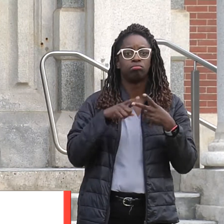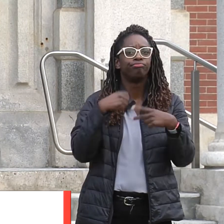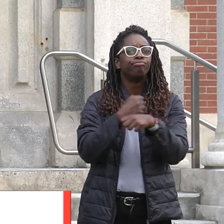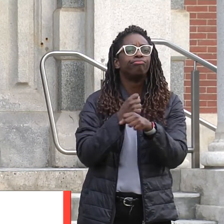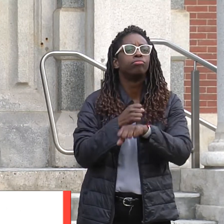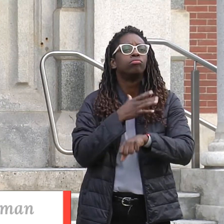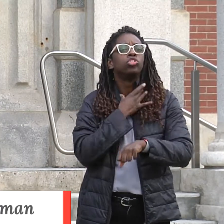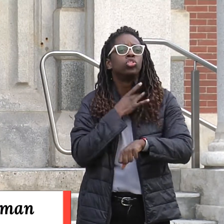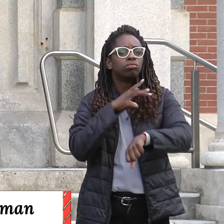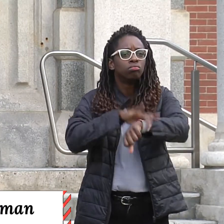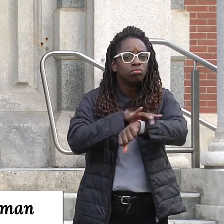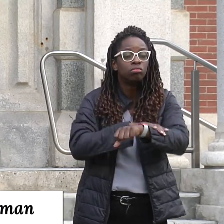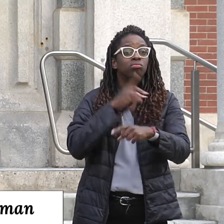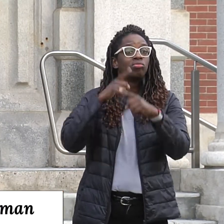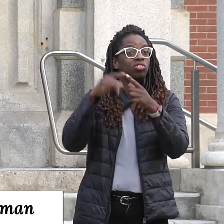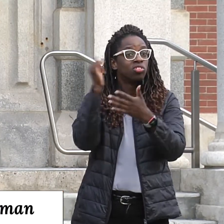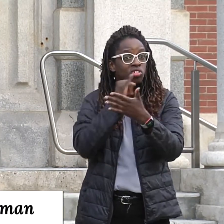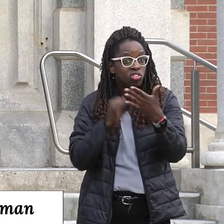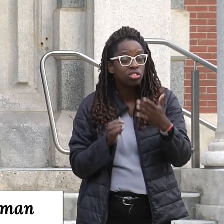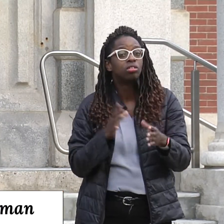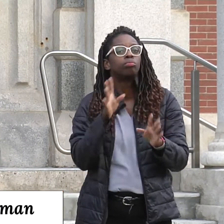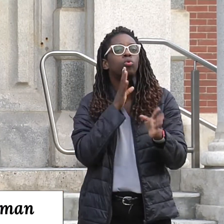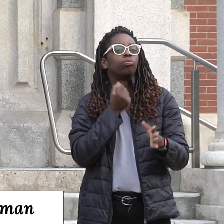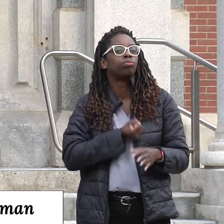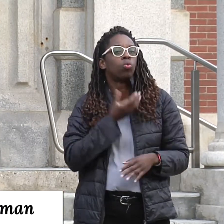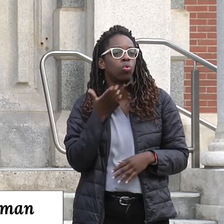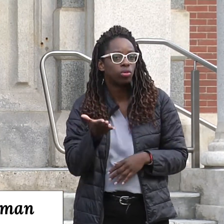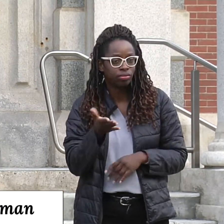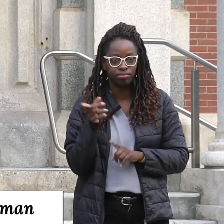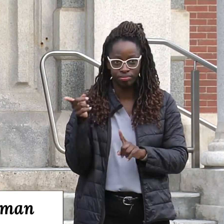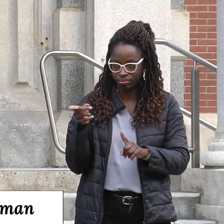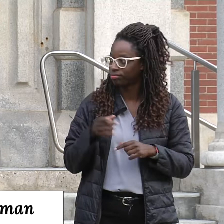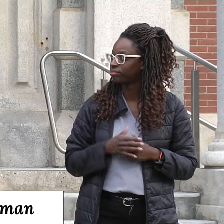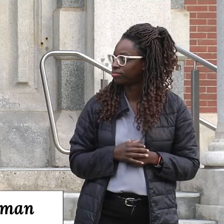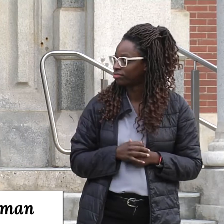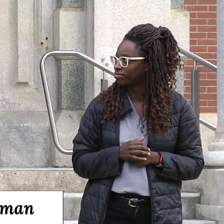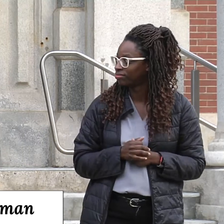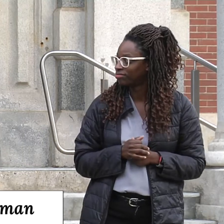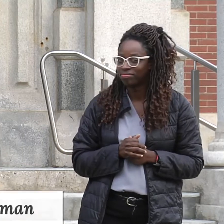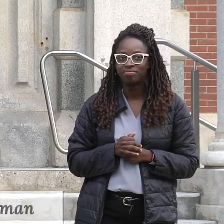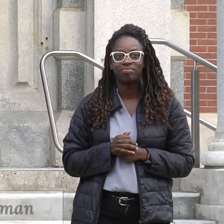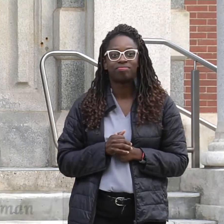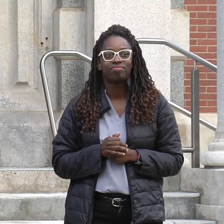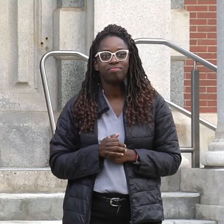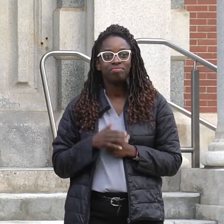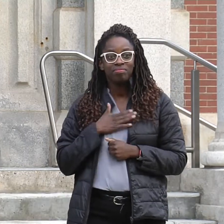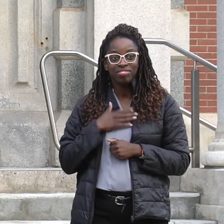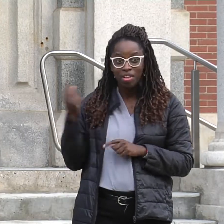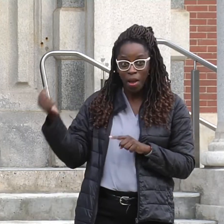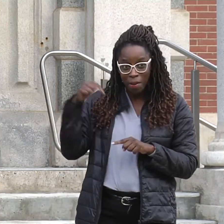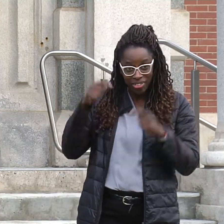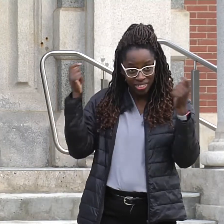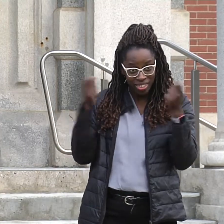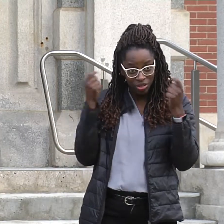spoken word artist. And I asked her to come and help us celebrate this event today, and I'm so thrilled that you're here.